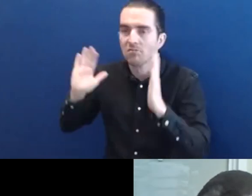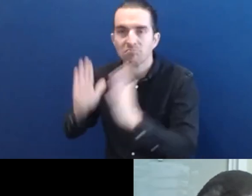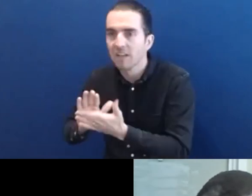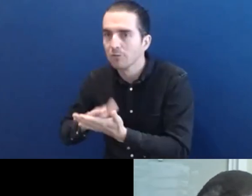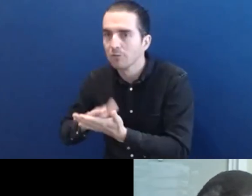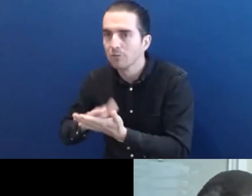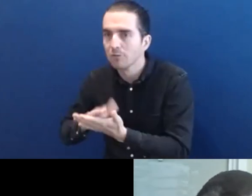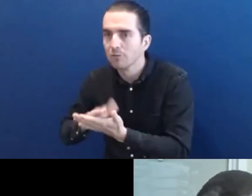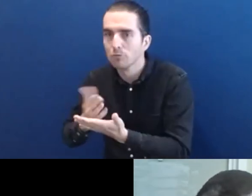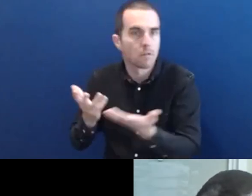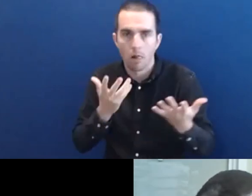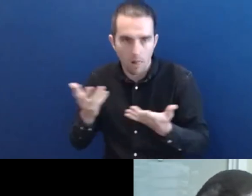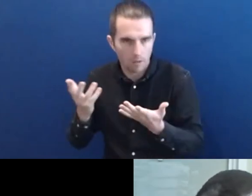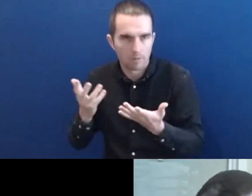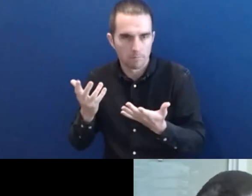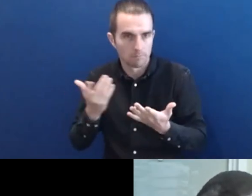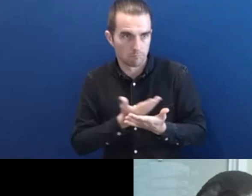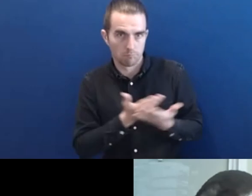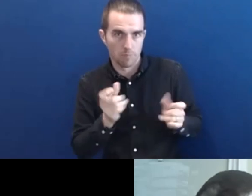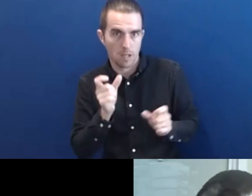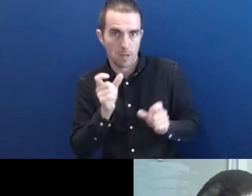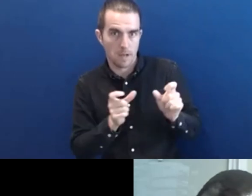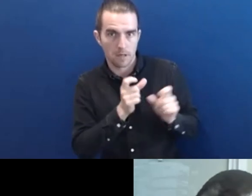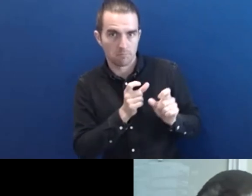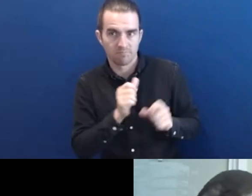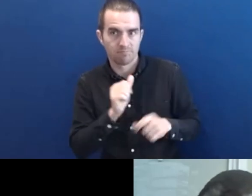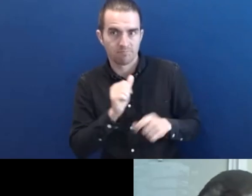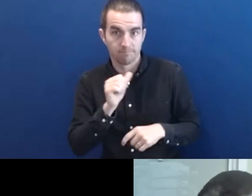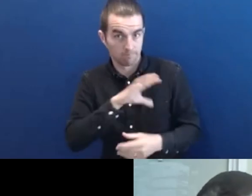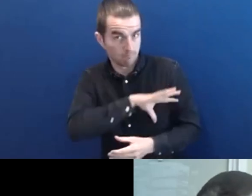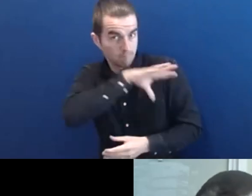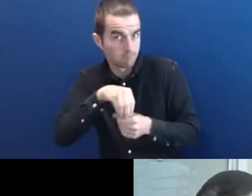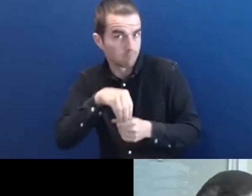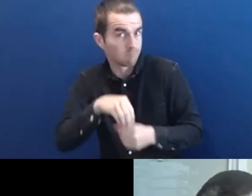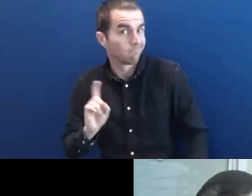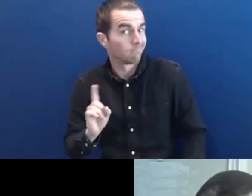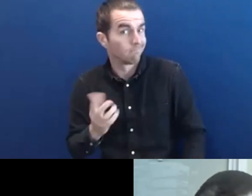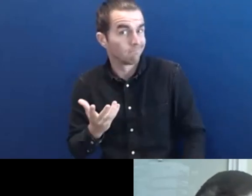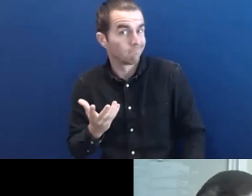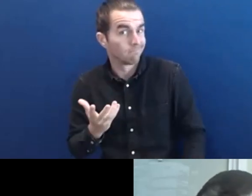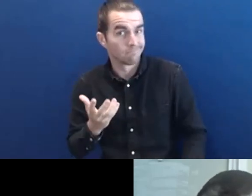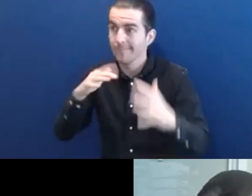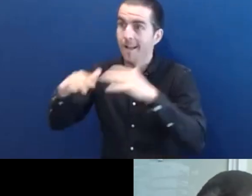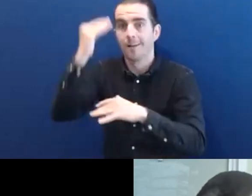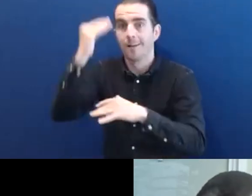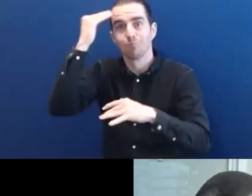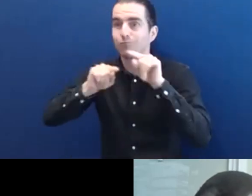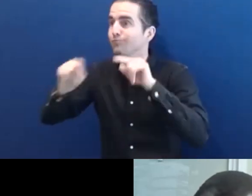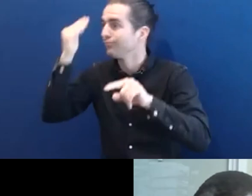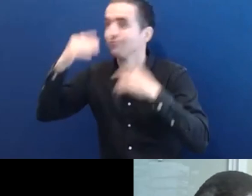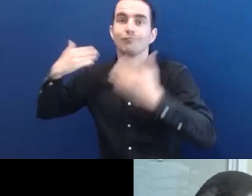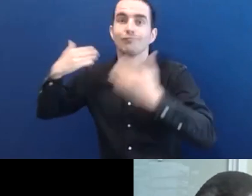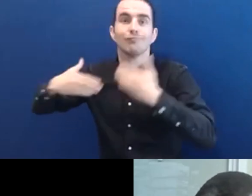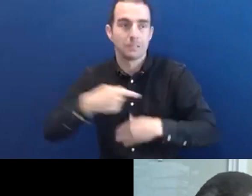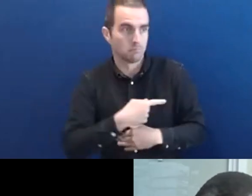included in the society. And one would be, you see, poverty sometimes is a risky,